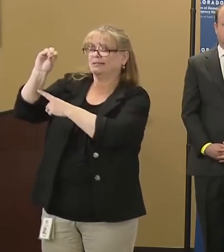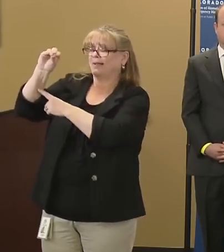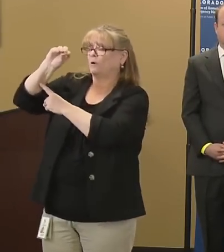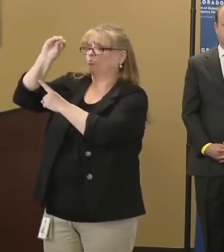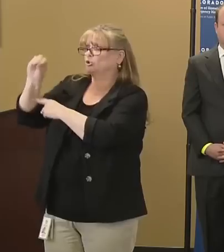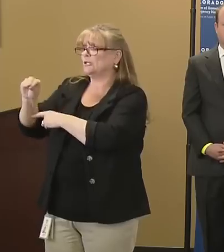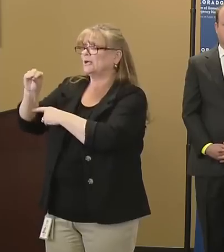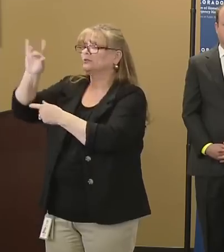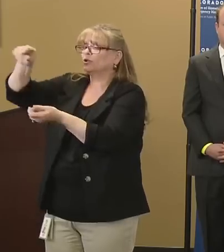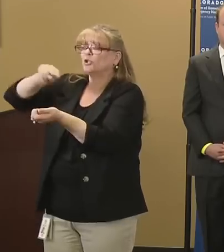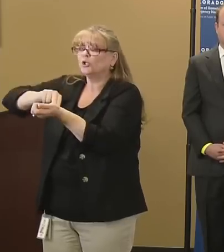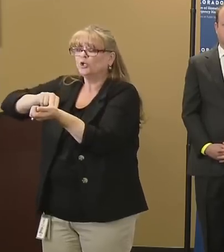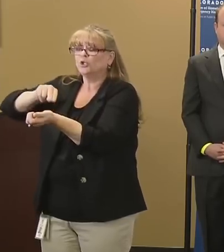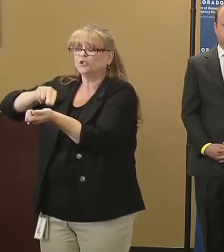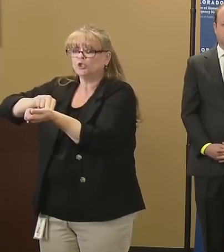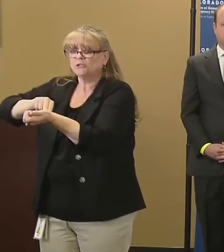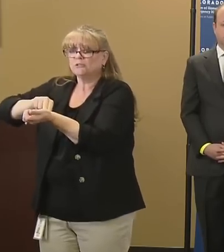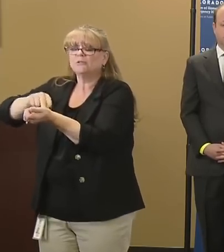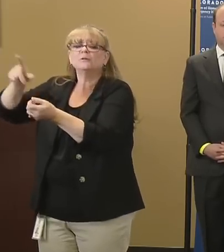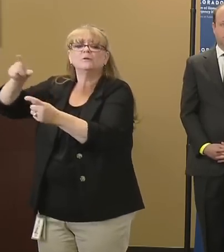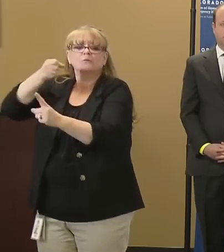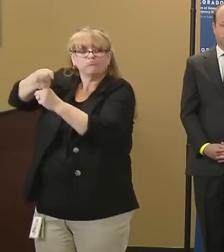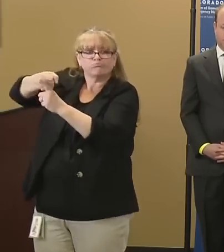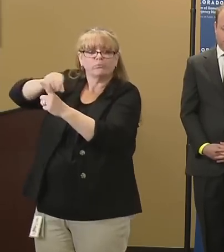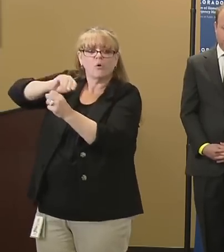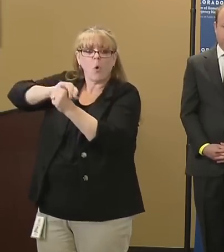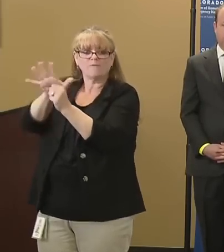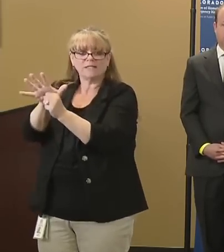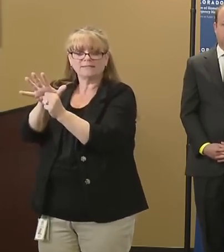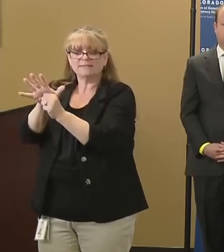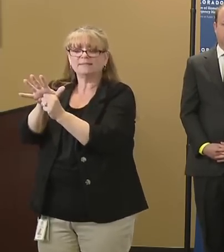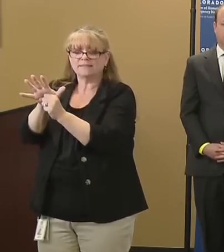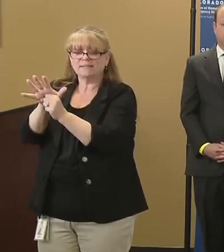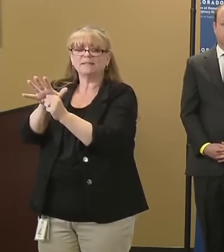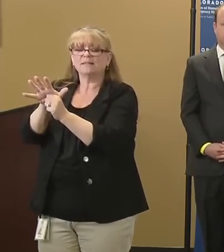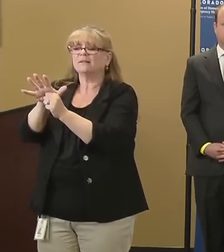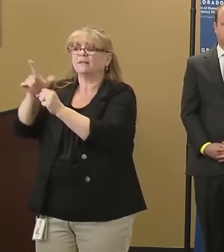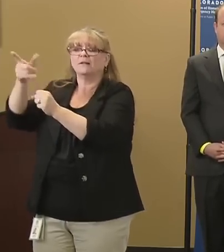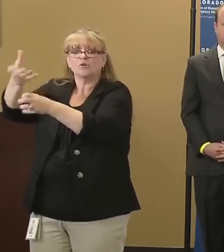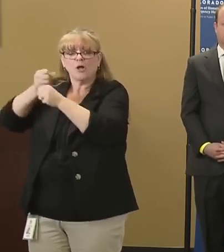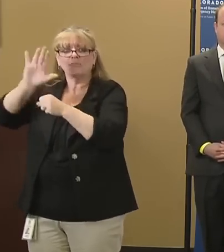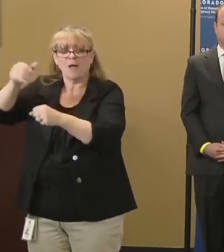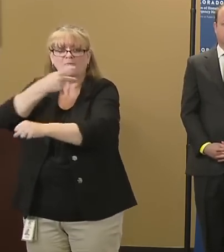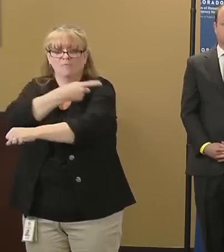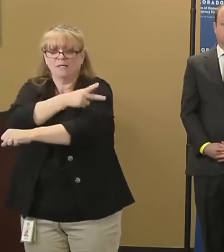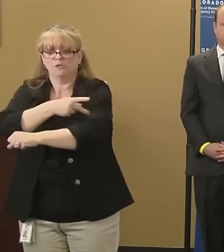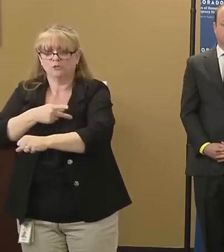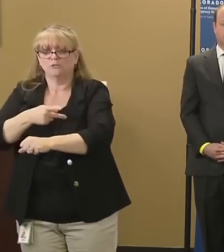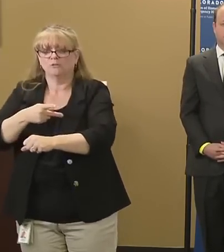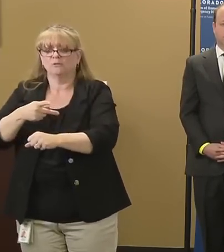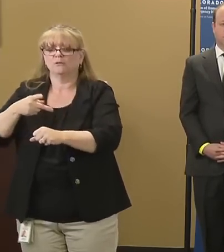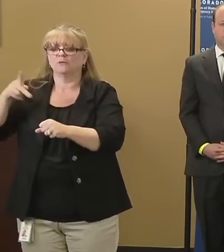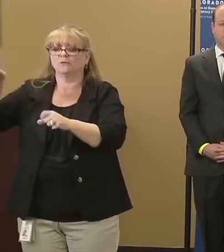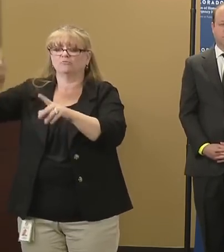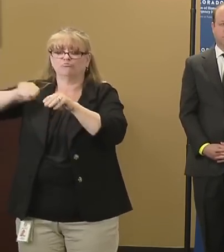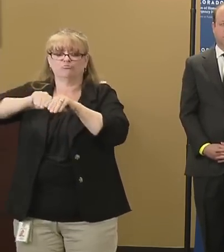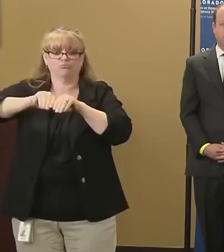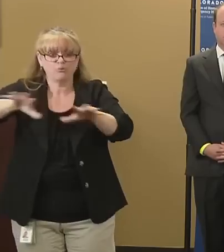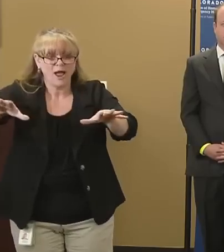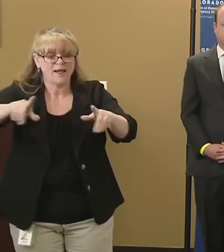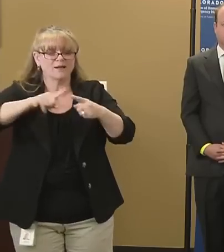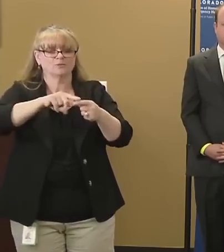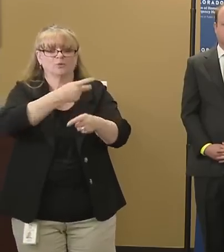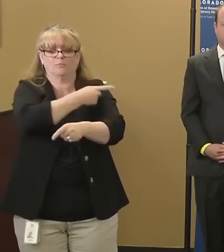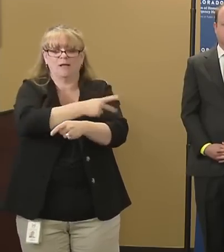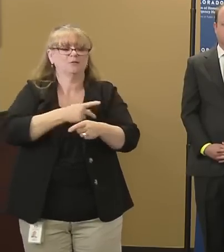contracted the virus. Whether that's from taking care of patients or in the community is unclear, but we have to account for that also, that people are going to get sick,